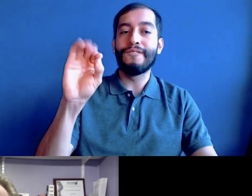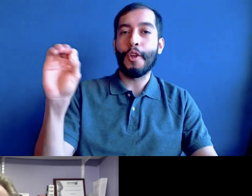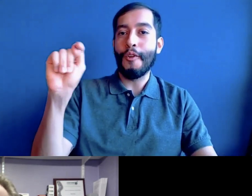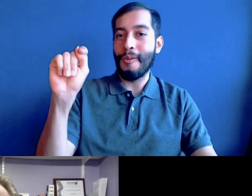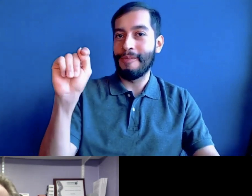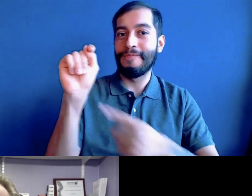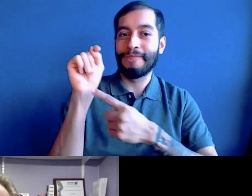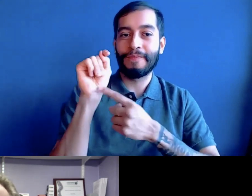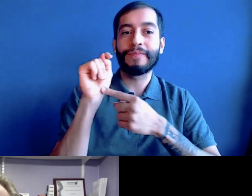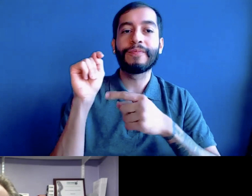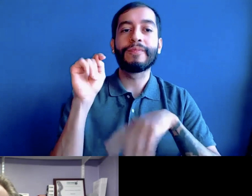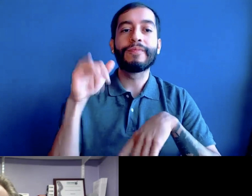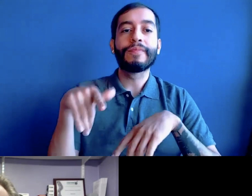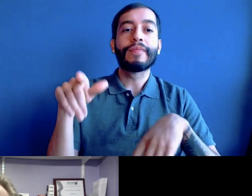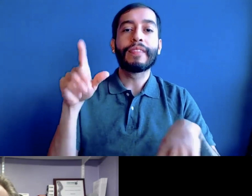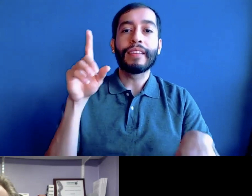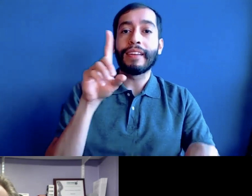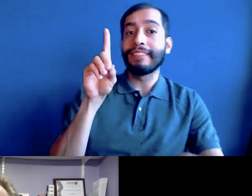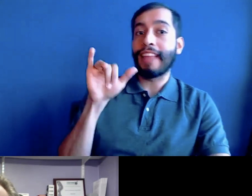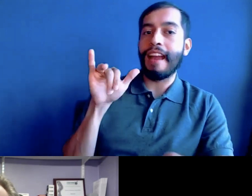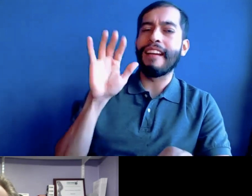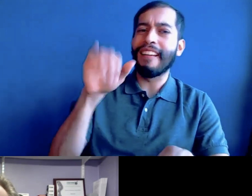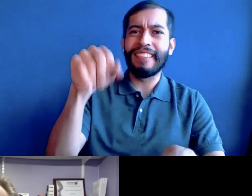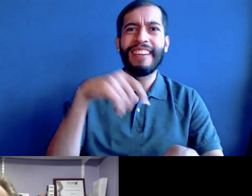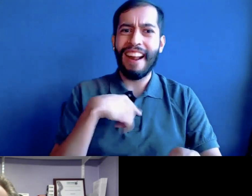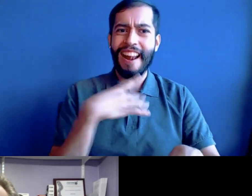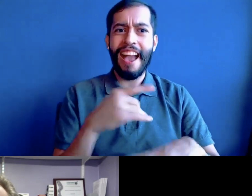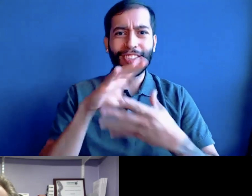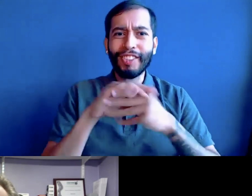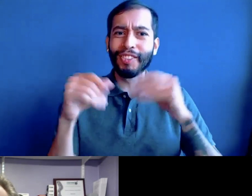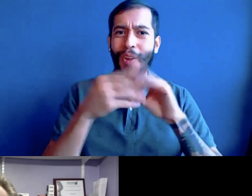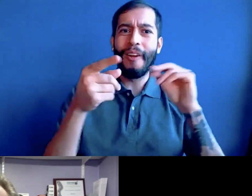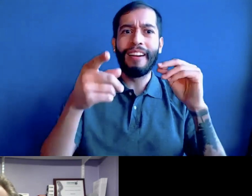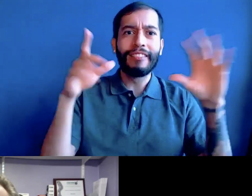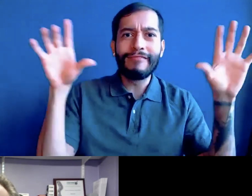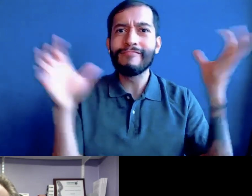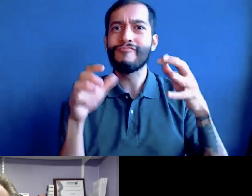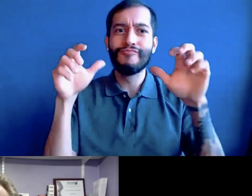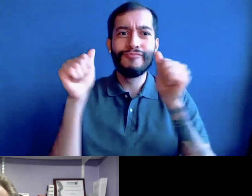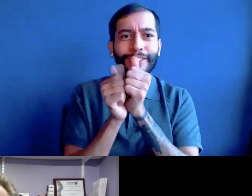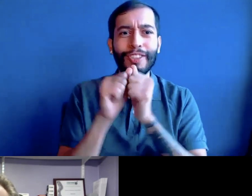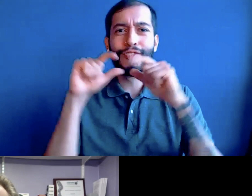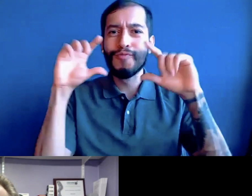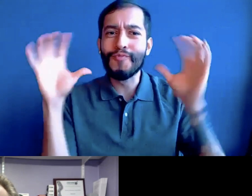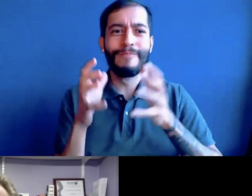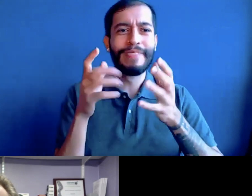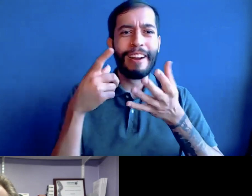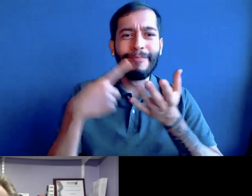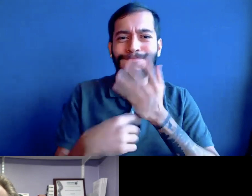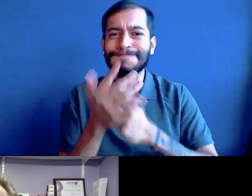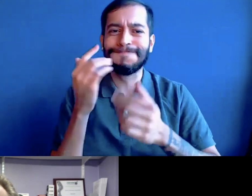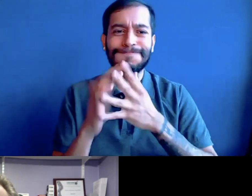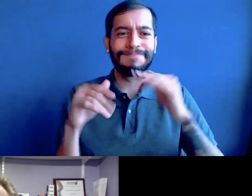works together. Because I think you'd mentioned that you work with Artie Party, and it actually is part of a theater troupe, and so that shift